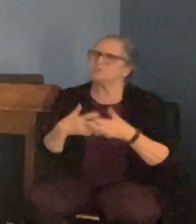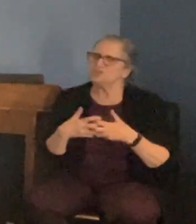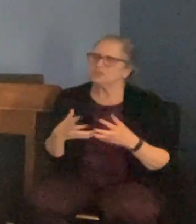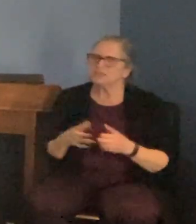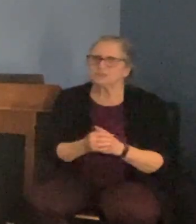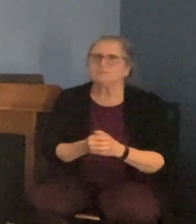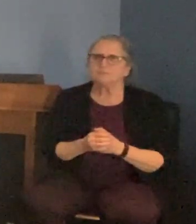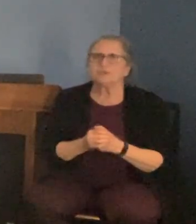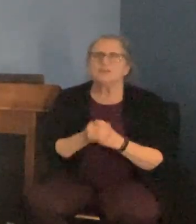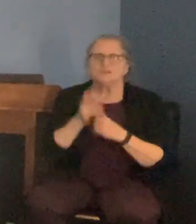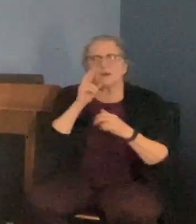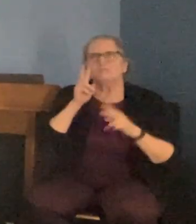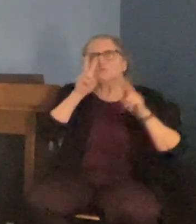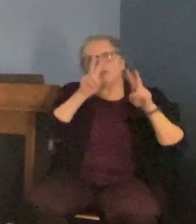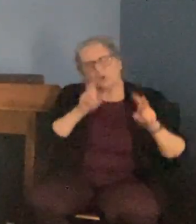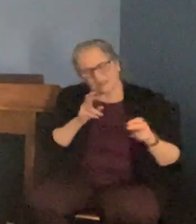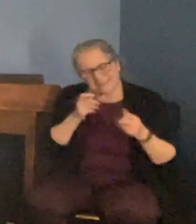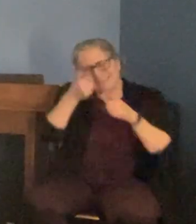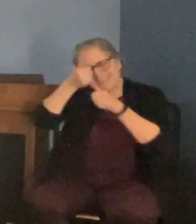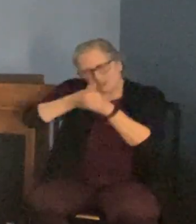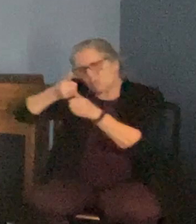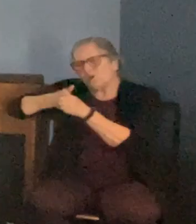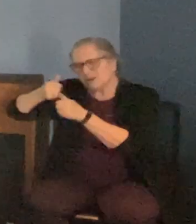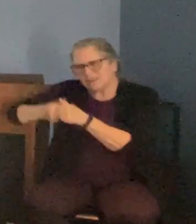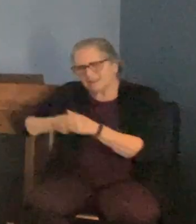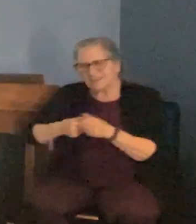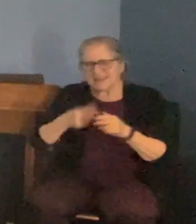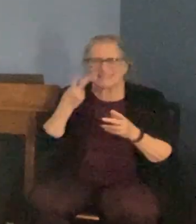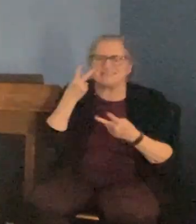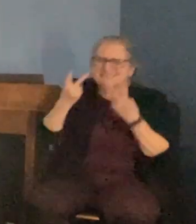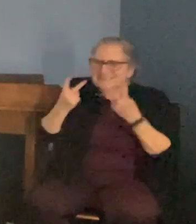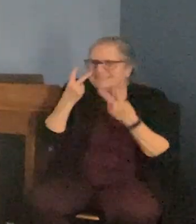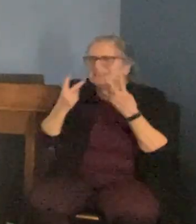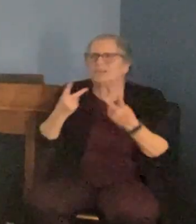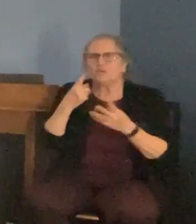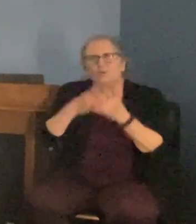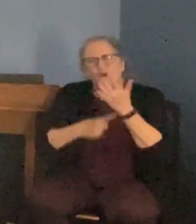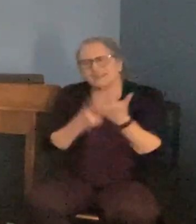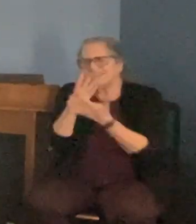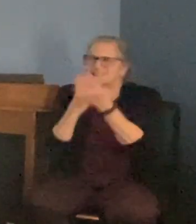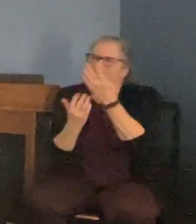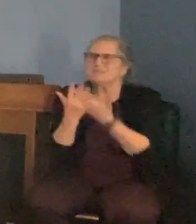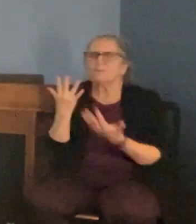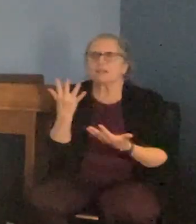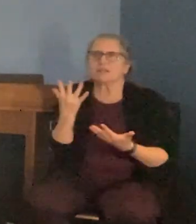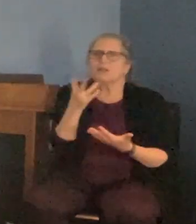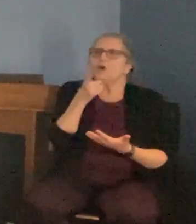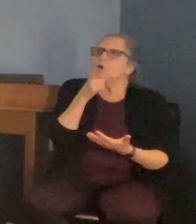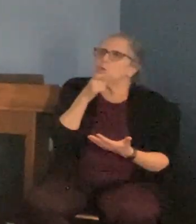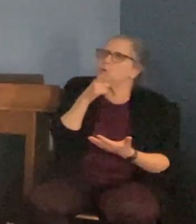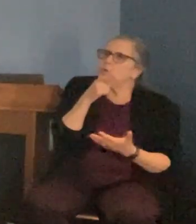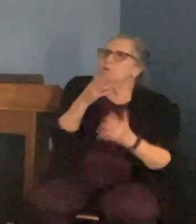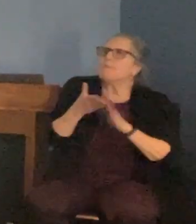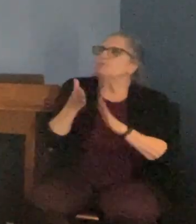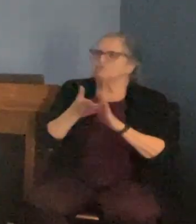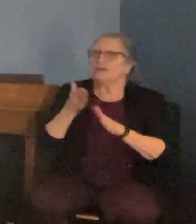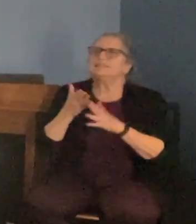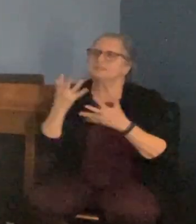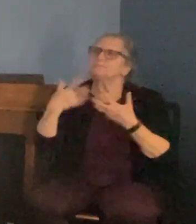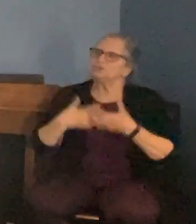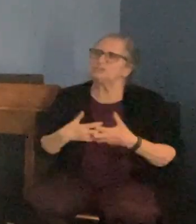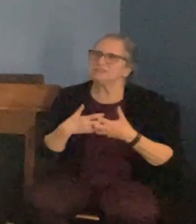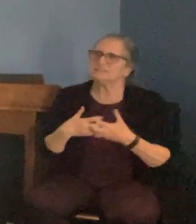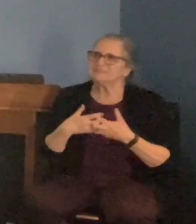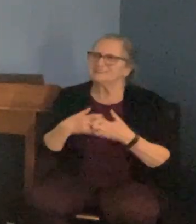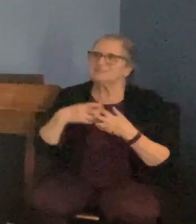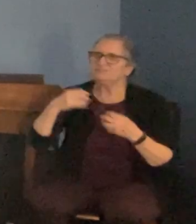them separately and look deep, we'll see the visible, the hands that are operating those machines. You can turn back the